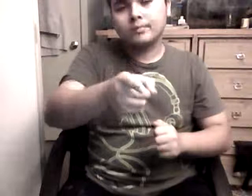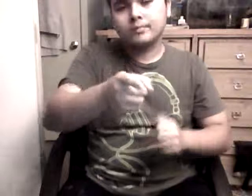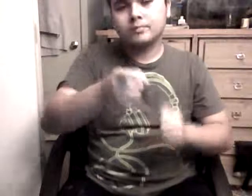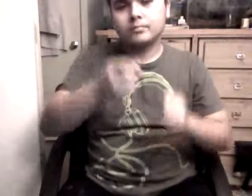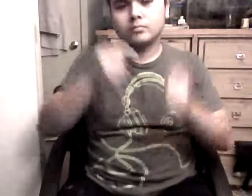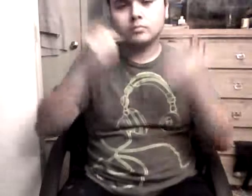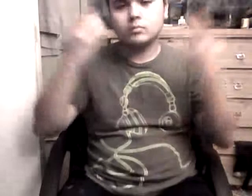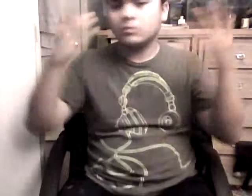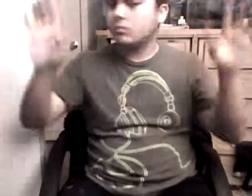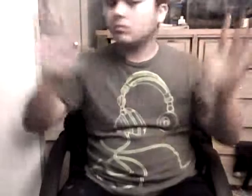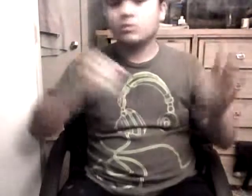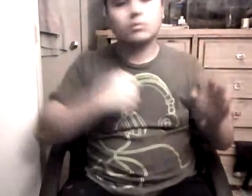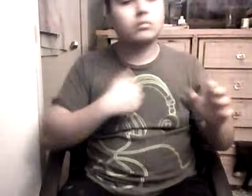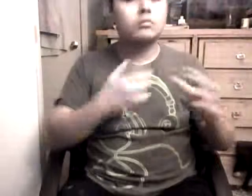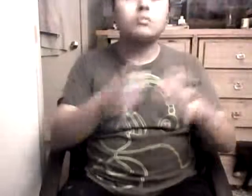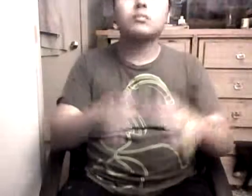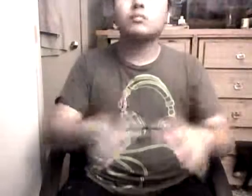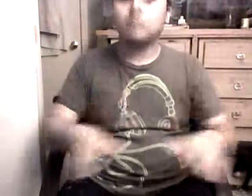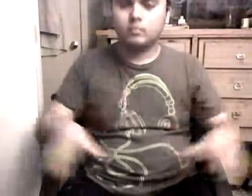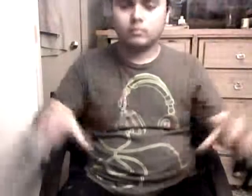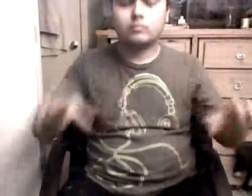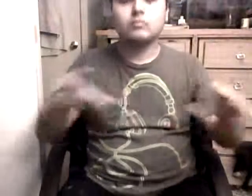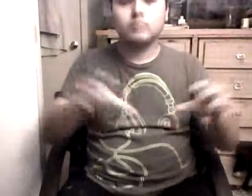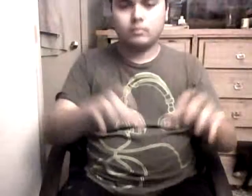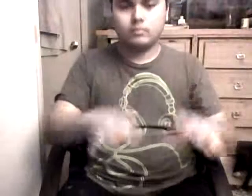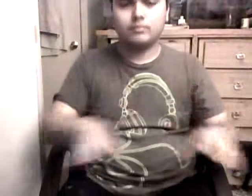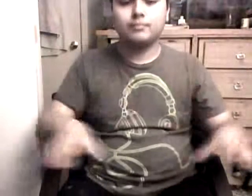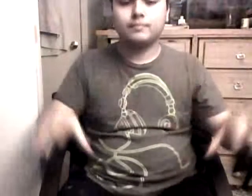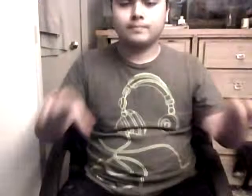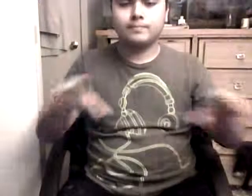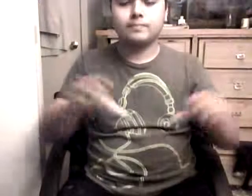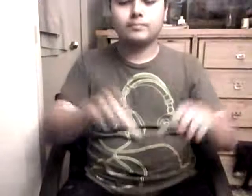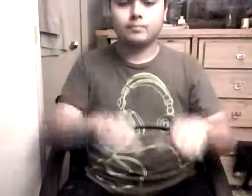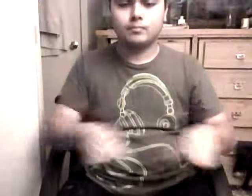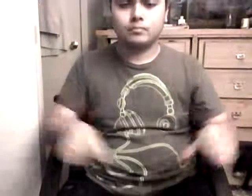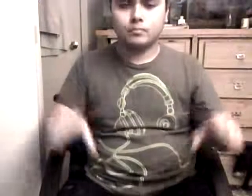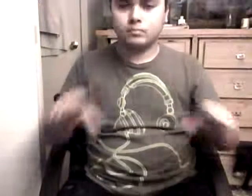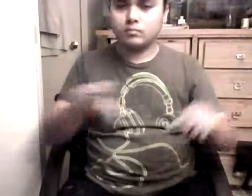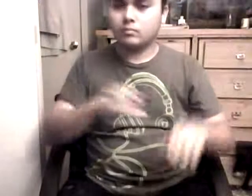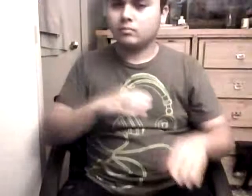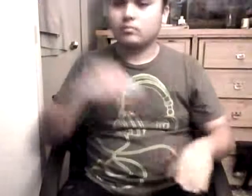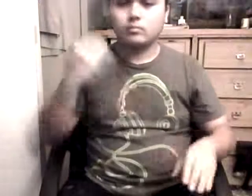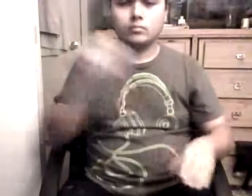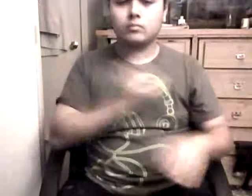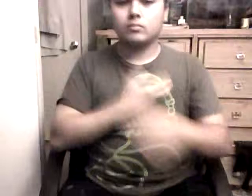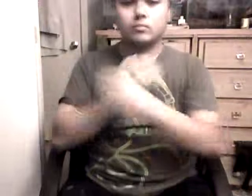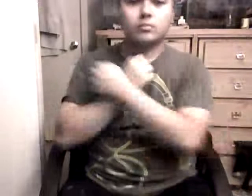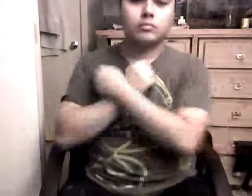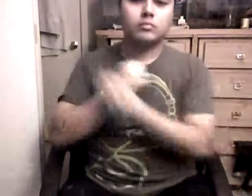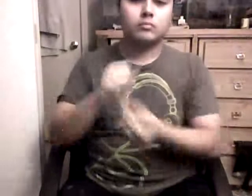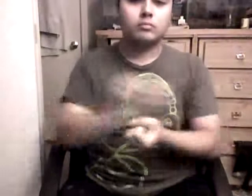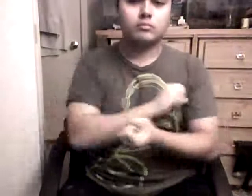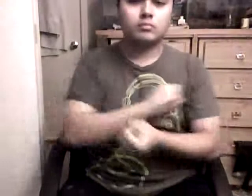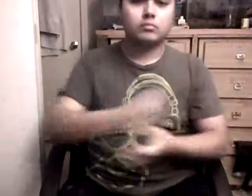It's all I can do Our love turns to rust